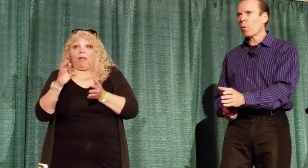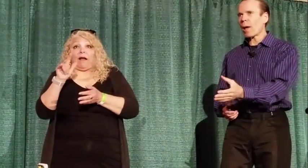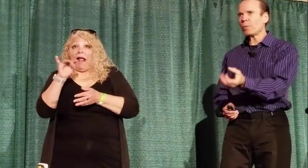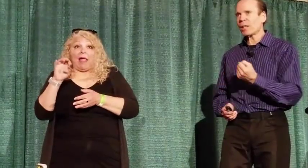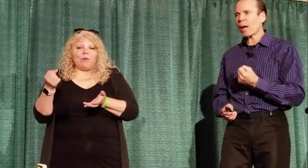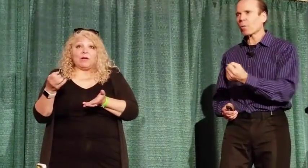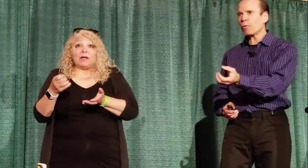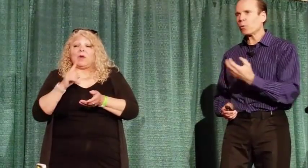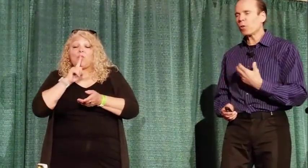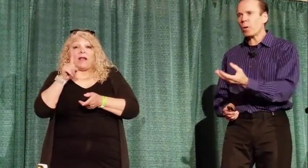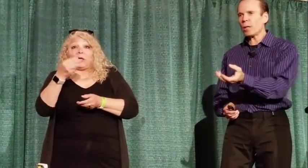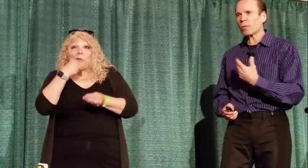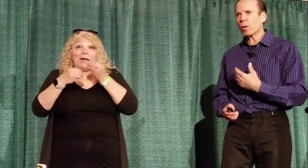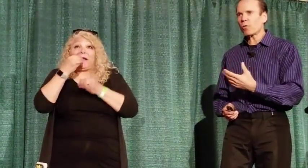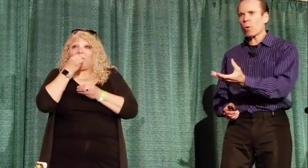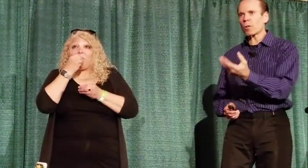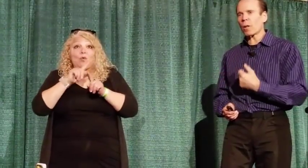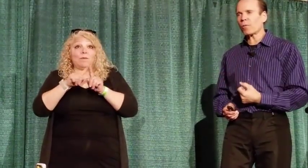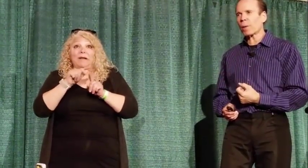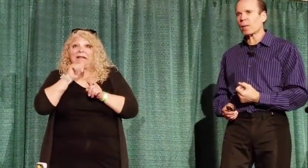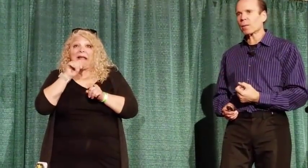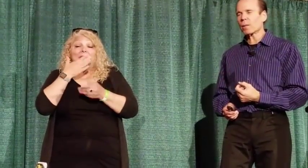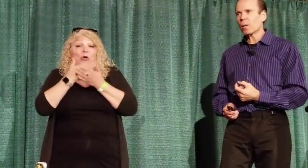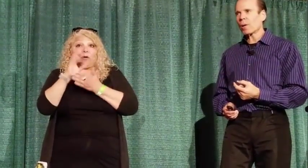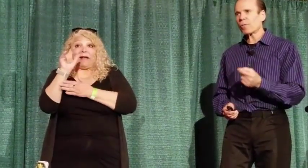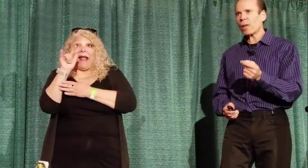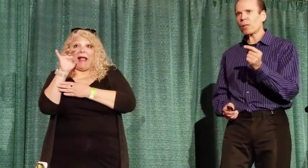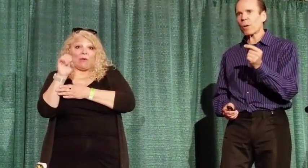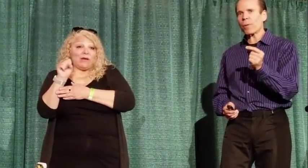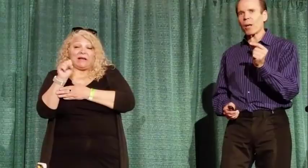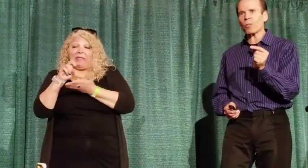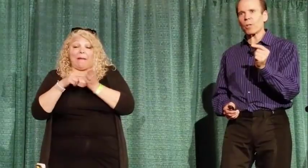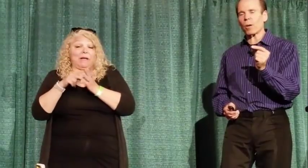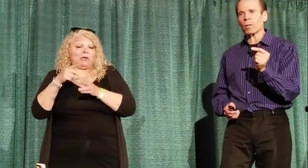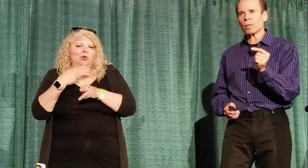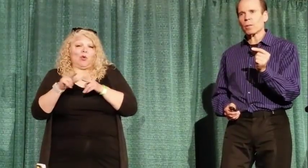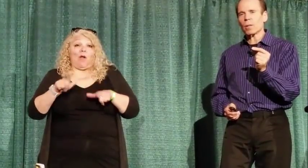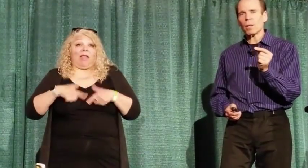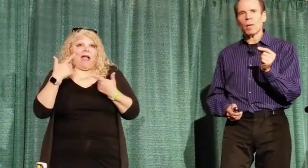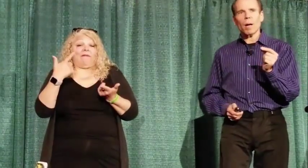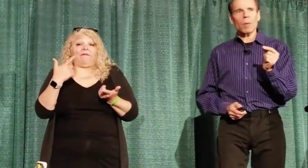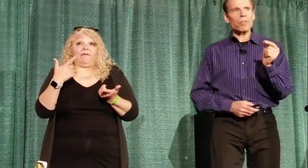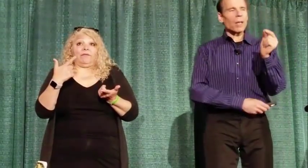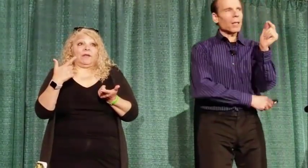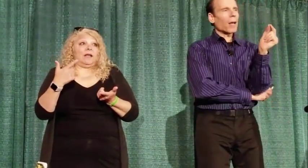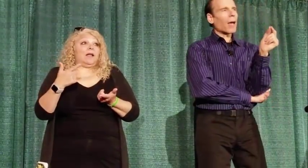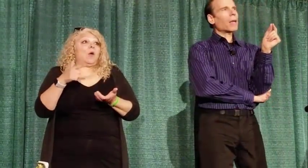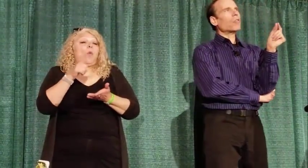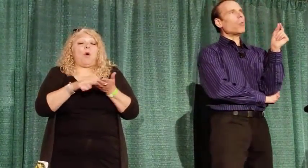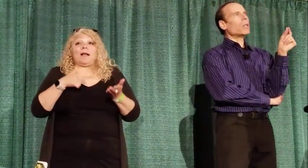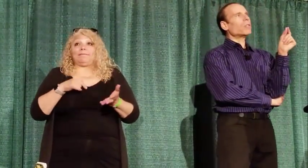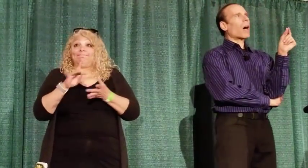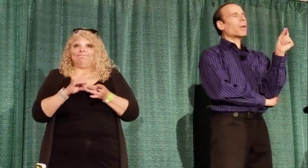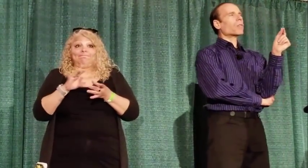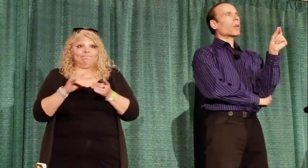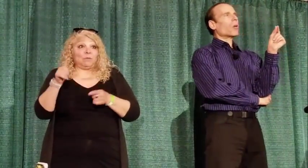The more empty calorie foods you eat, the shorter your lifespan. But I'm saying something else here. I'm saying that as